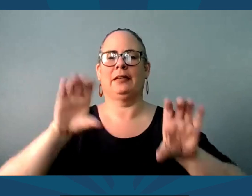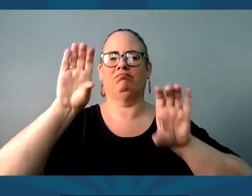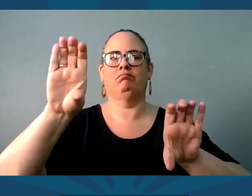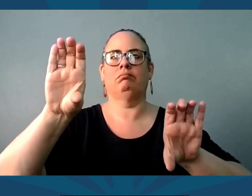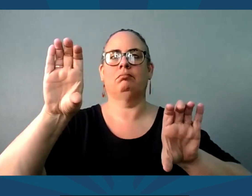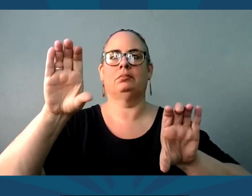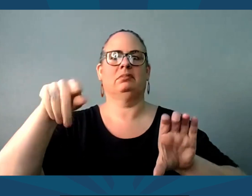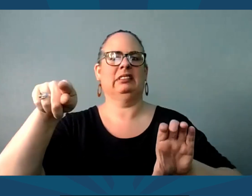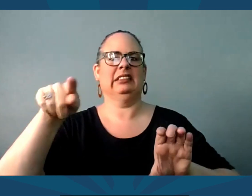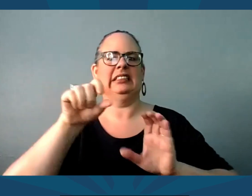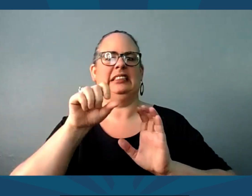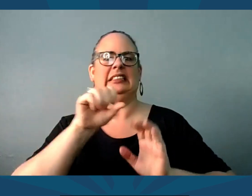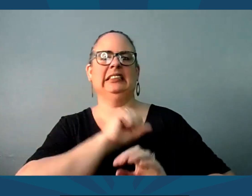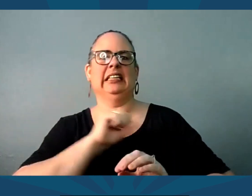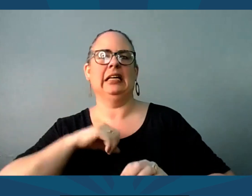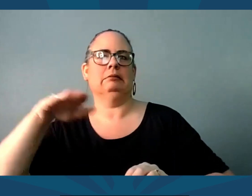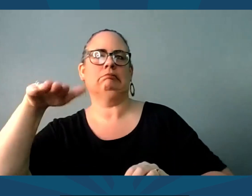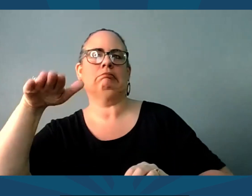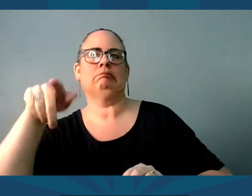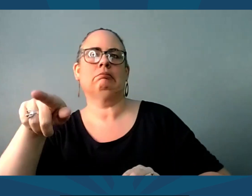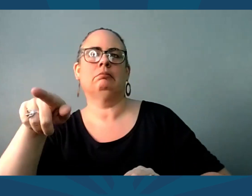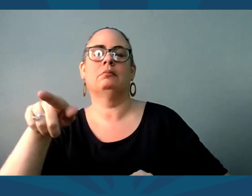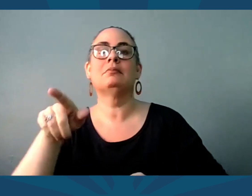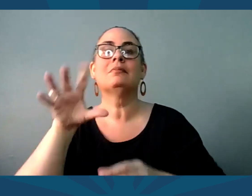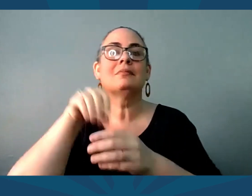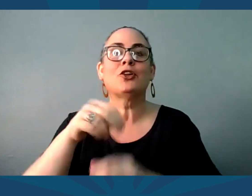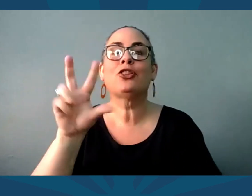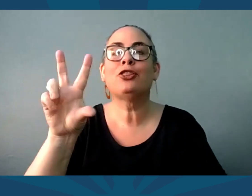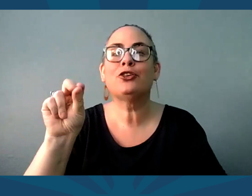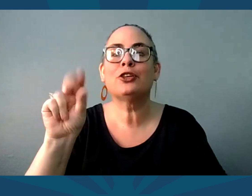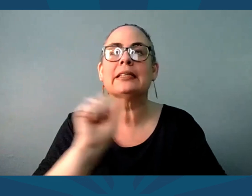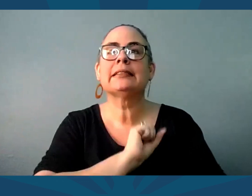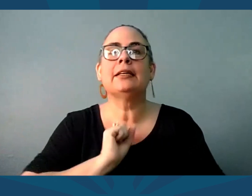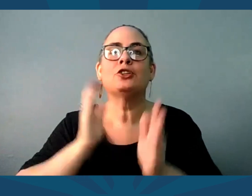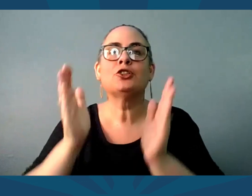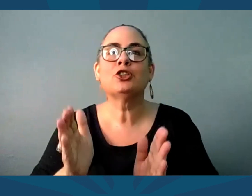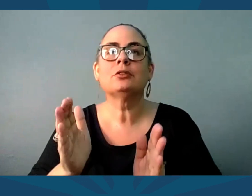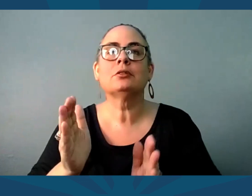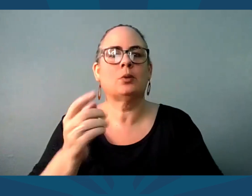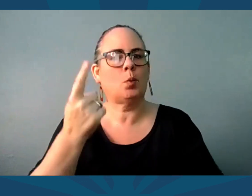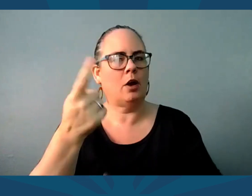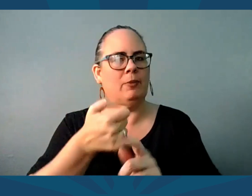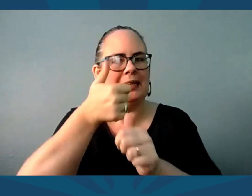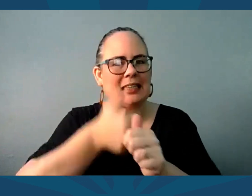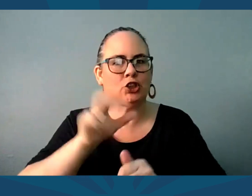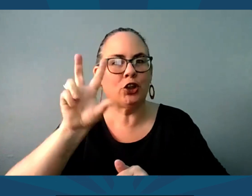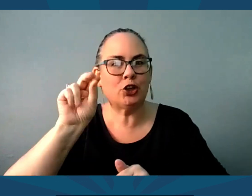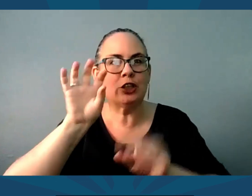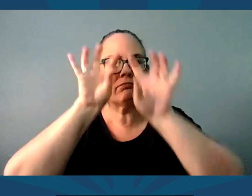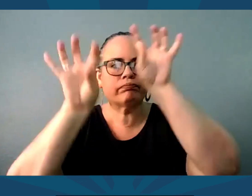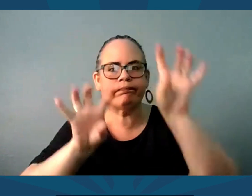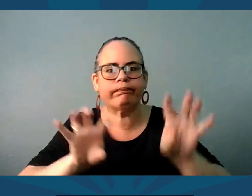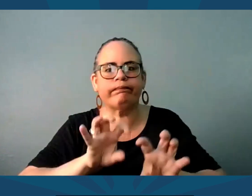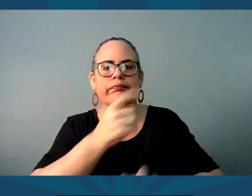The Arizona State Senate is the upper house of the legislature, made up of 30 senators,